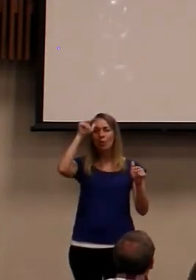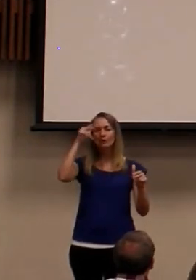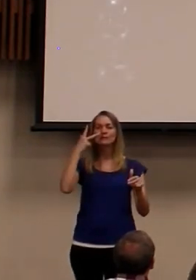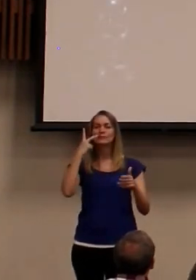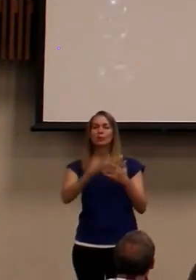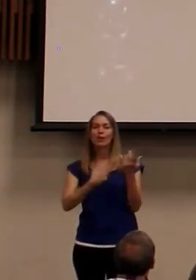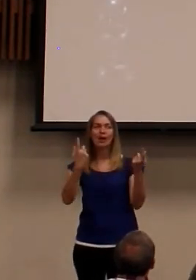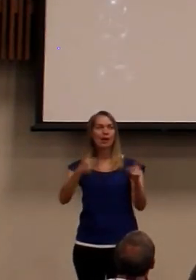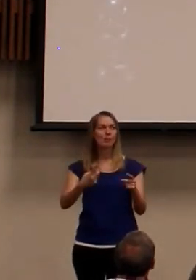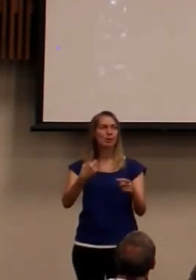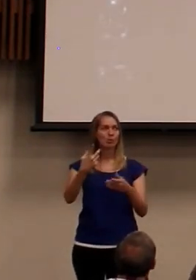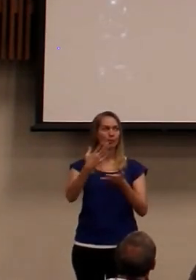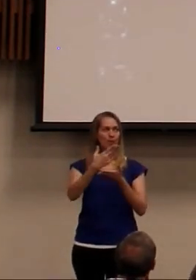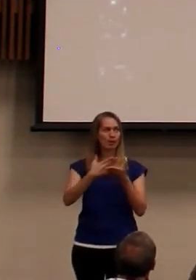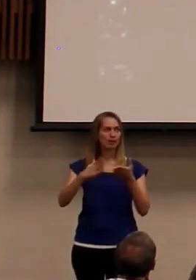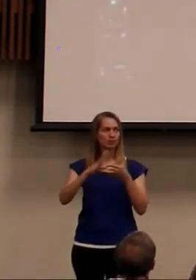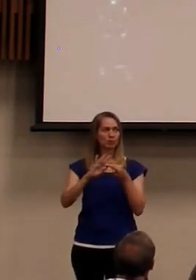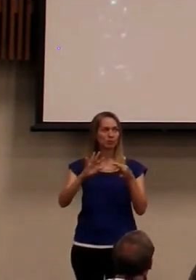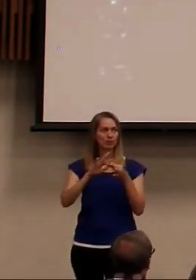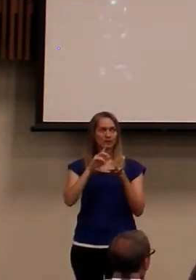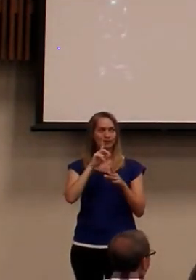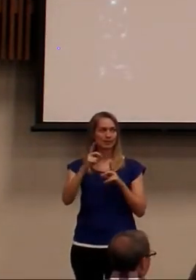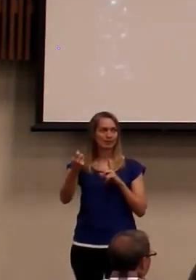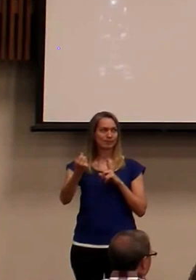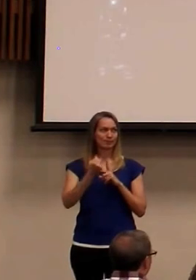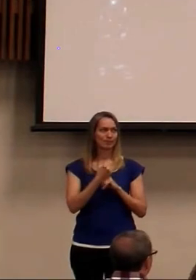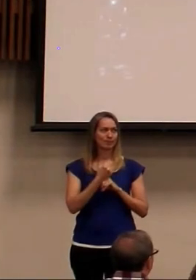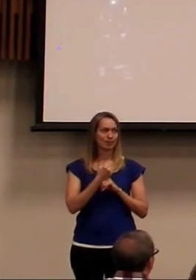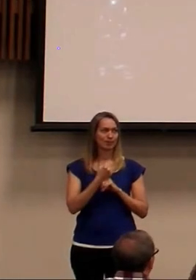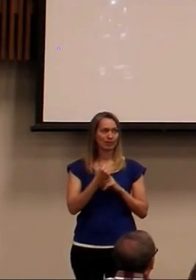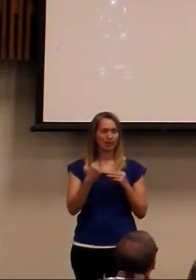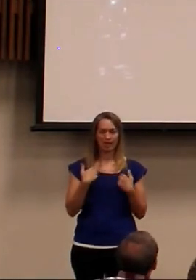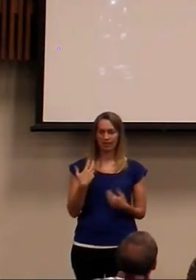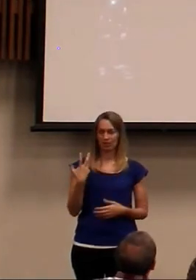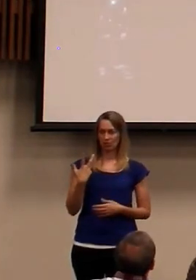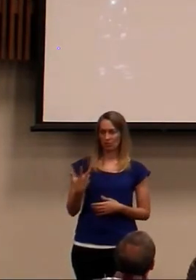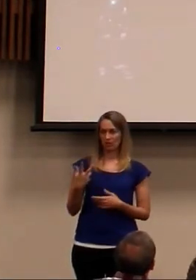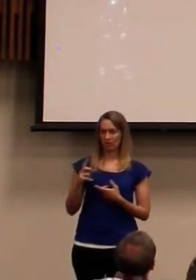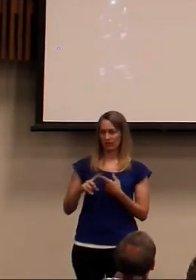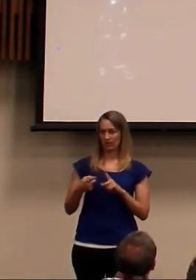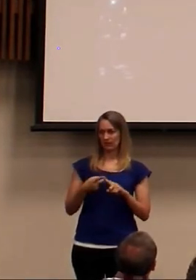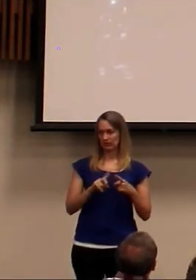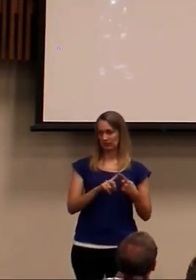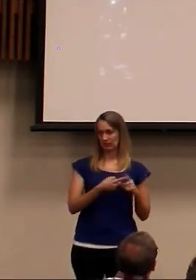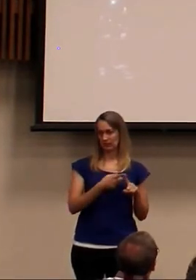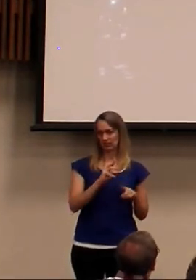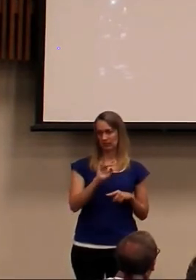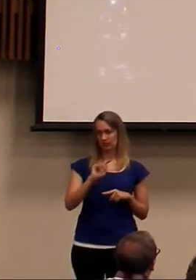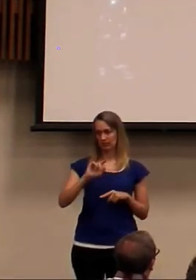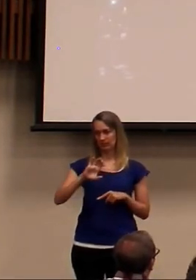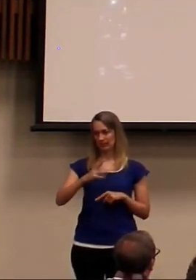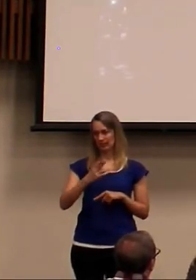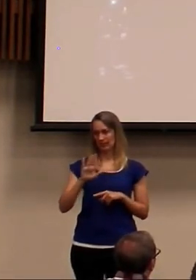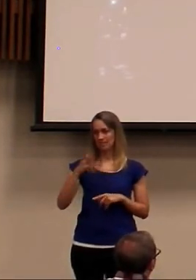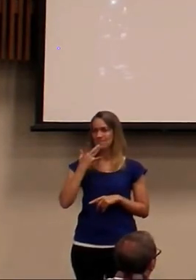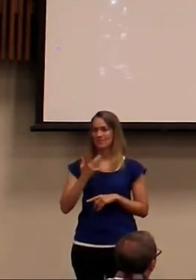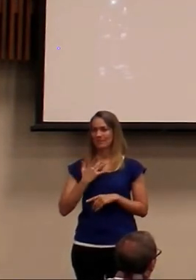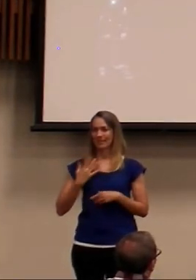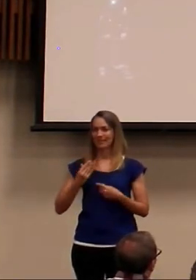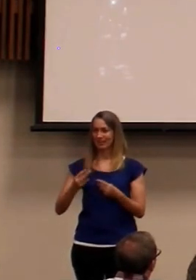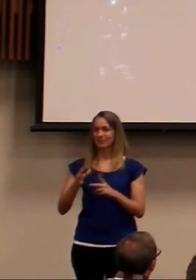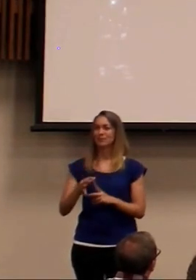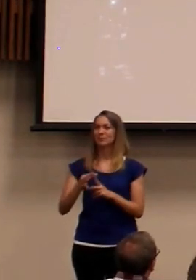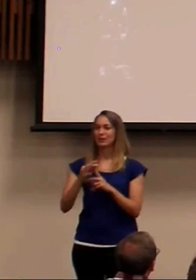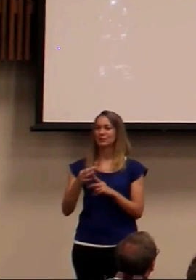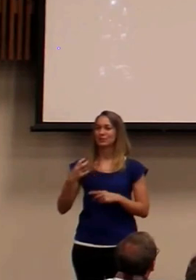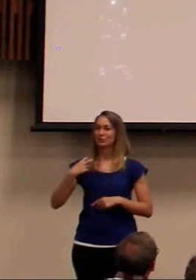the story that really touched me. There were three friends. It was Mitch's birthday, and they gave him a special trip. They went out to this dude